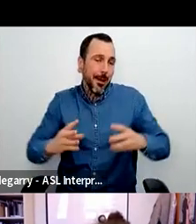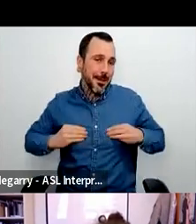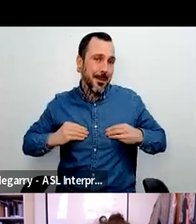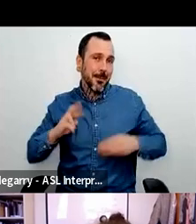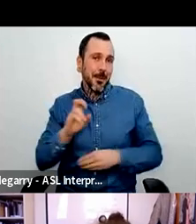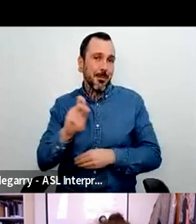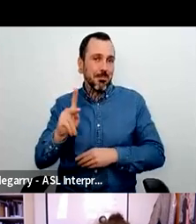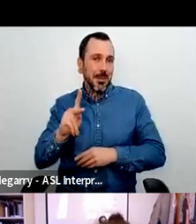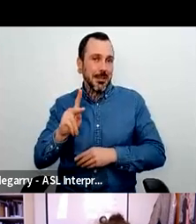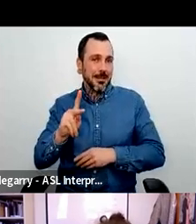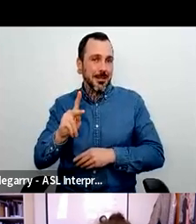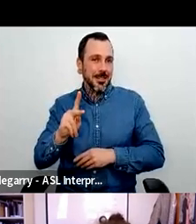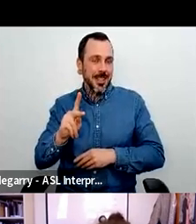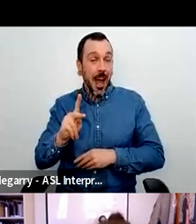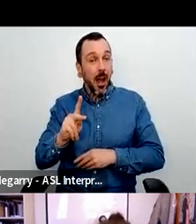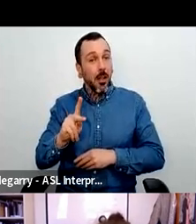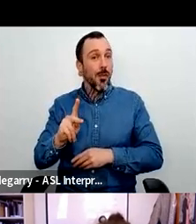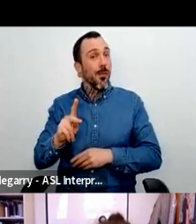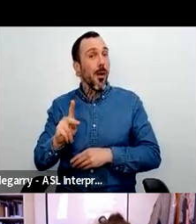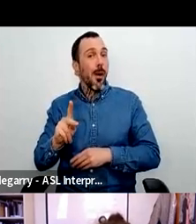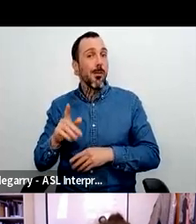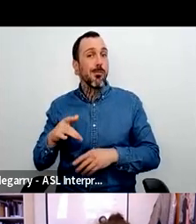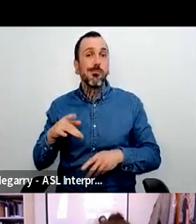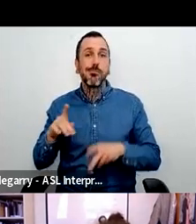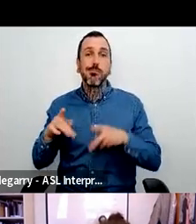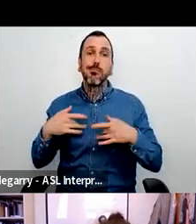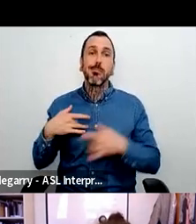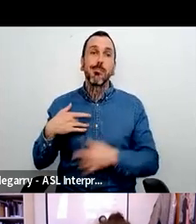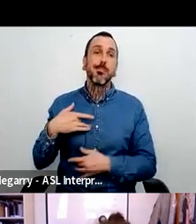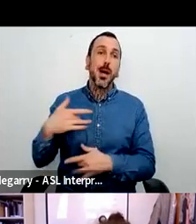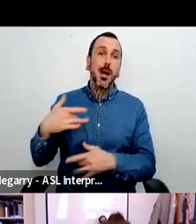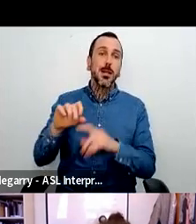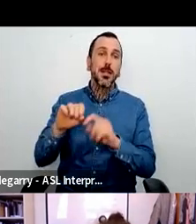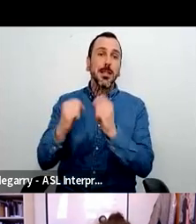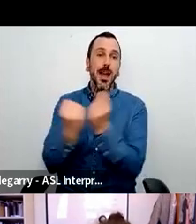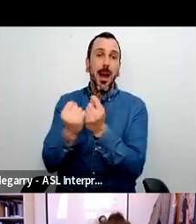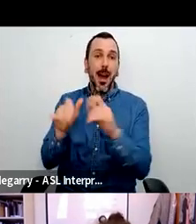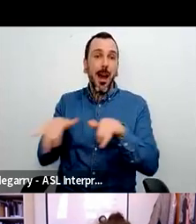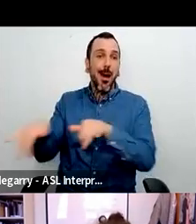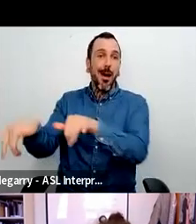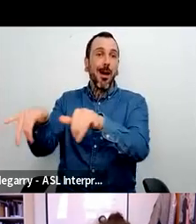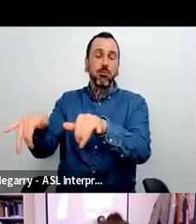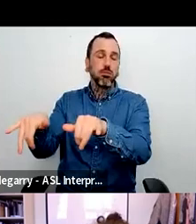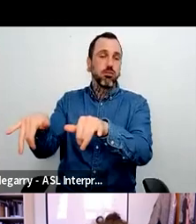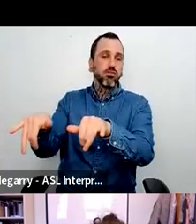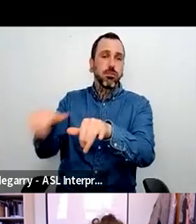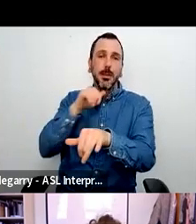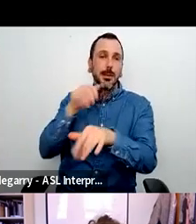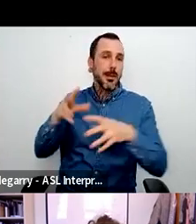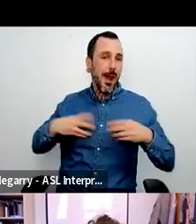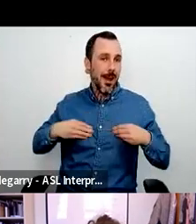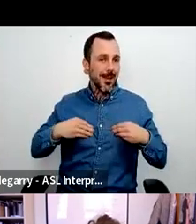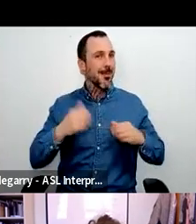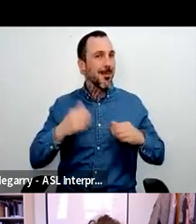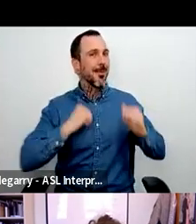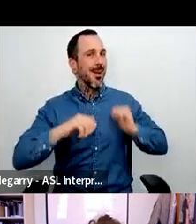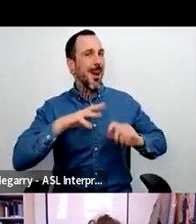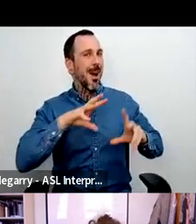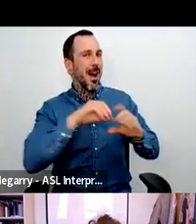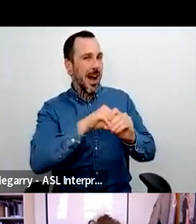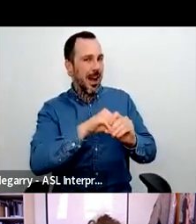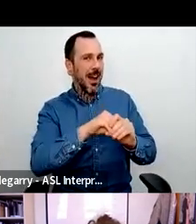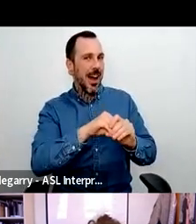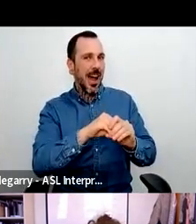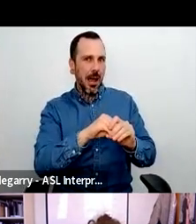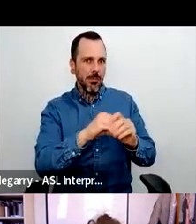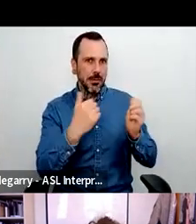quo, and that a lot of the art is helping us build and move towards a better society. And